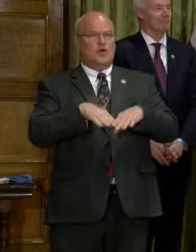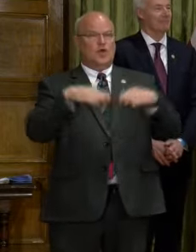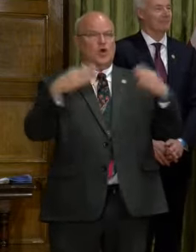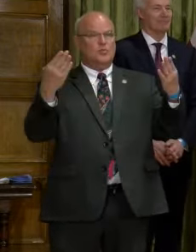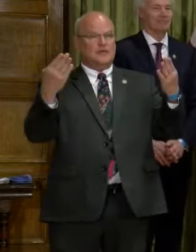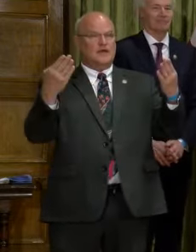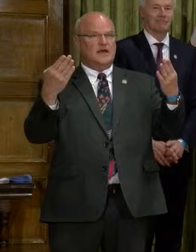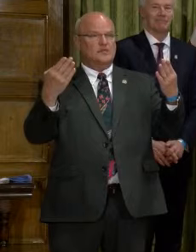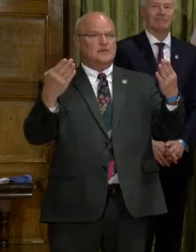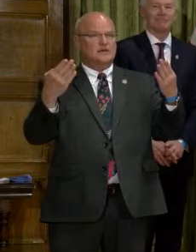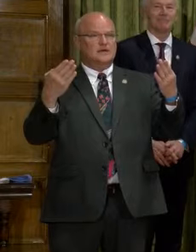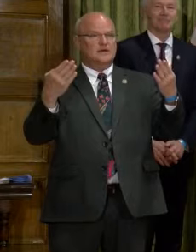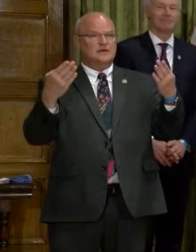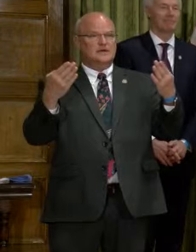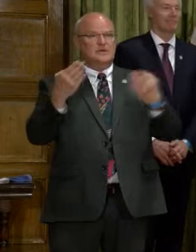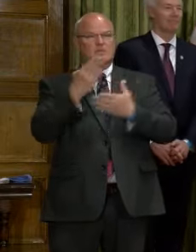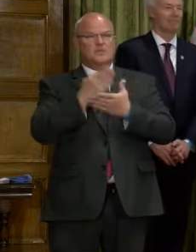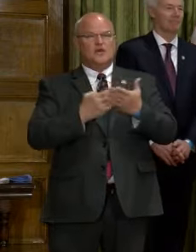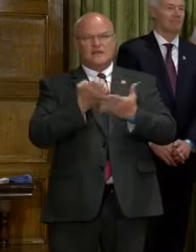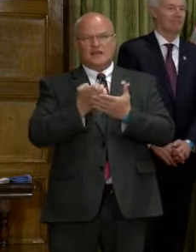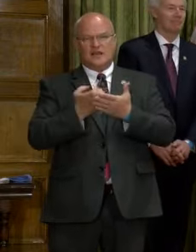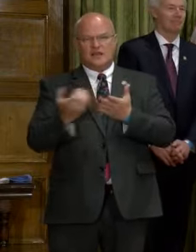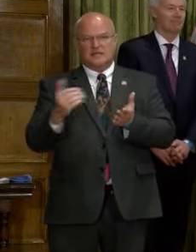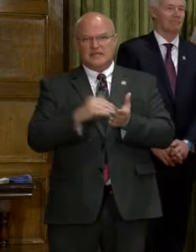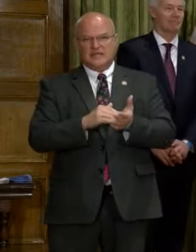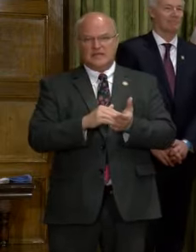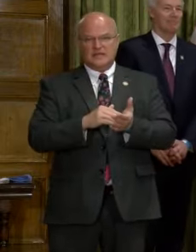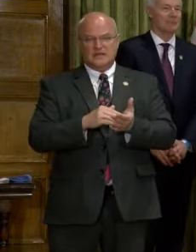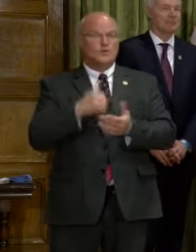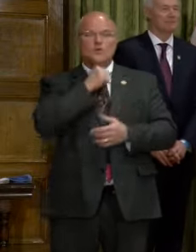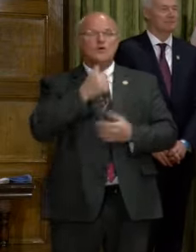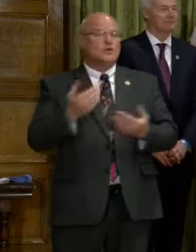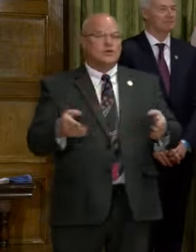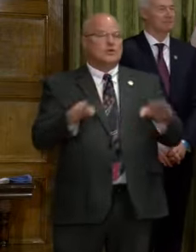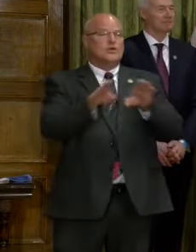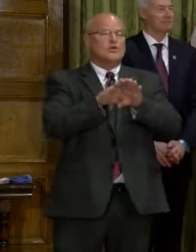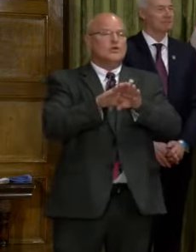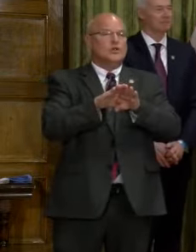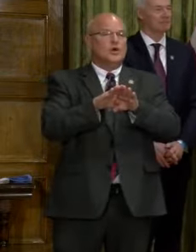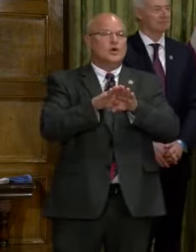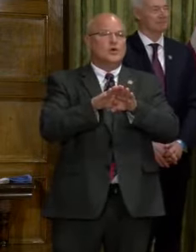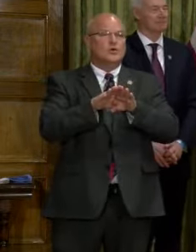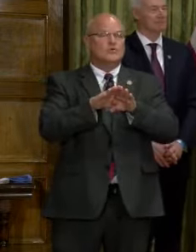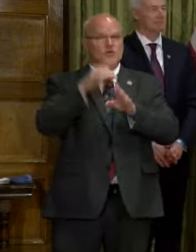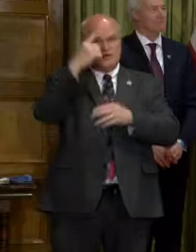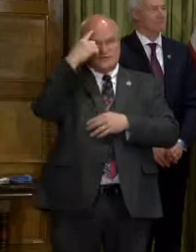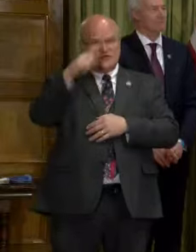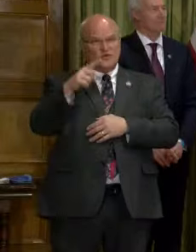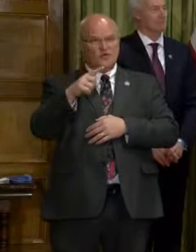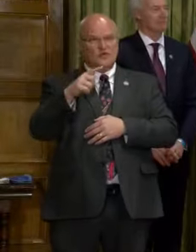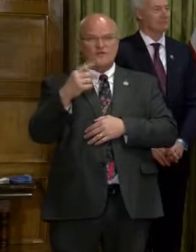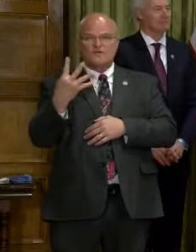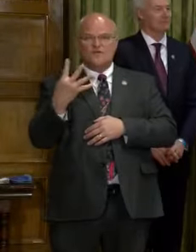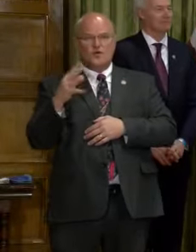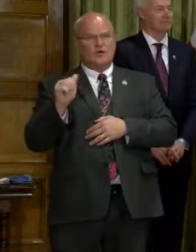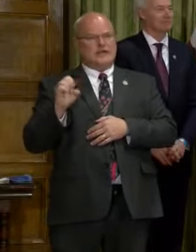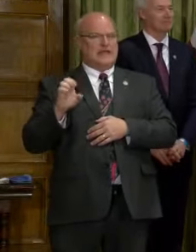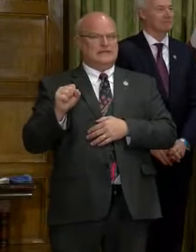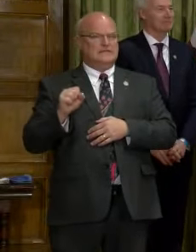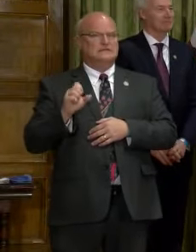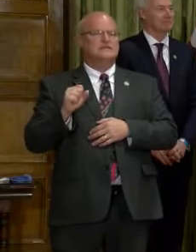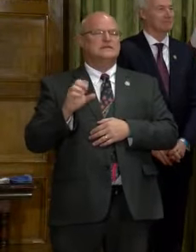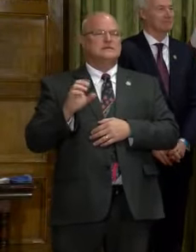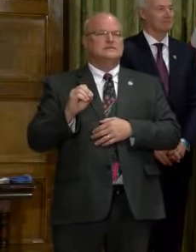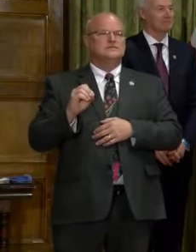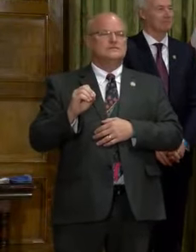up aspects of our economy. I mean, we wouldn't close down for 4 cases.